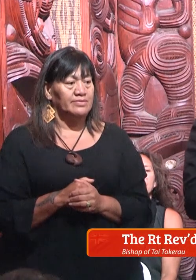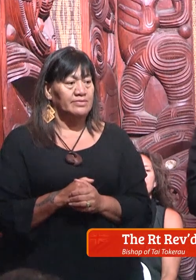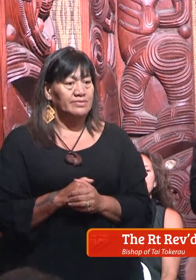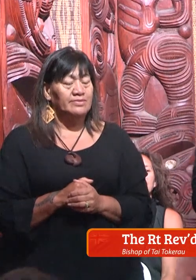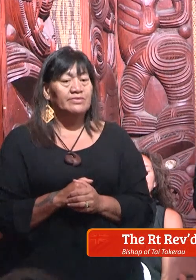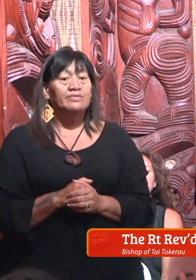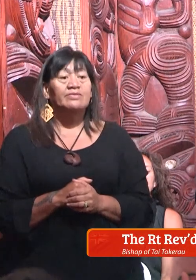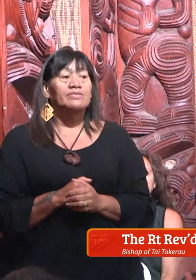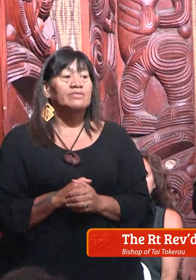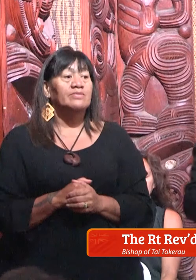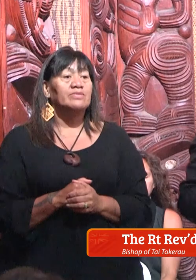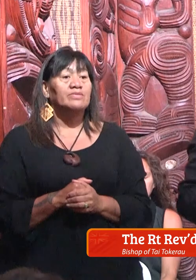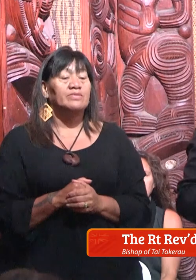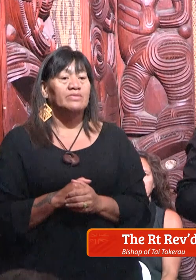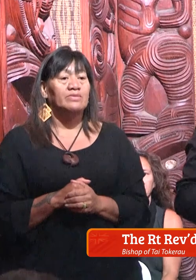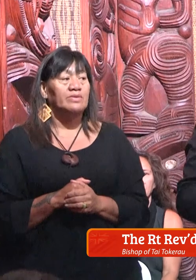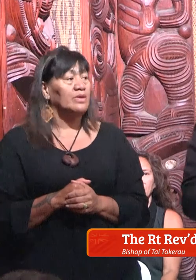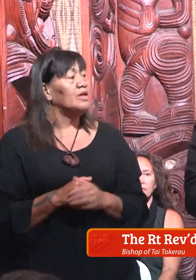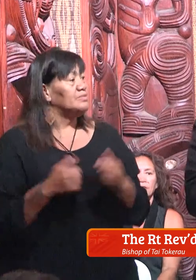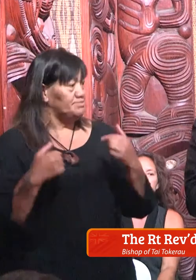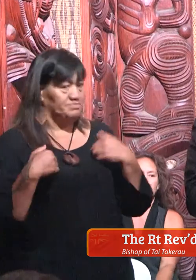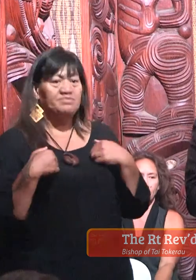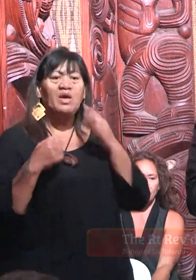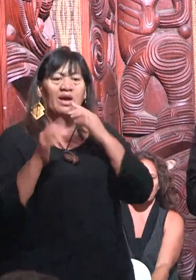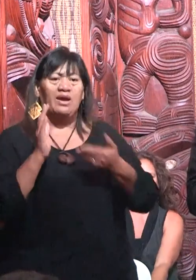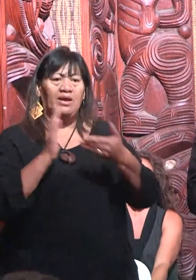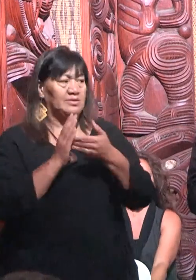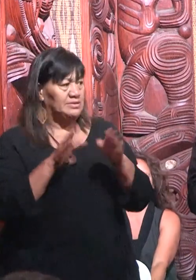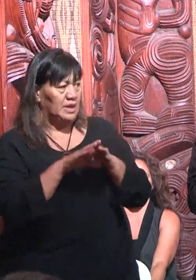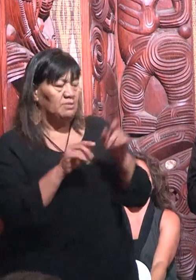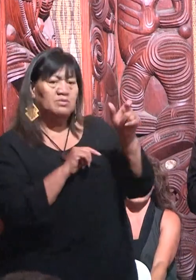I add my greeting to the Chair, Peter Tipene,